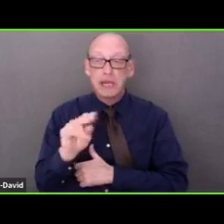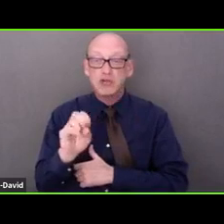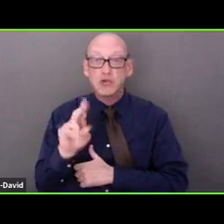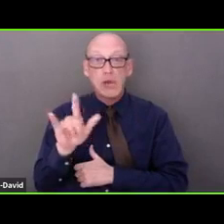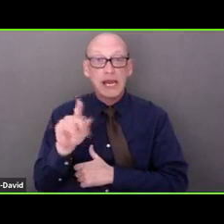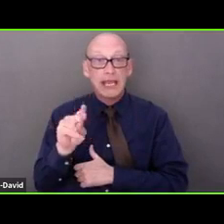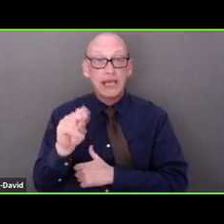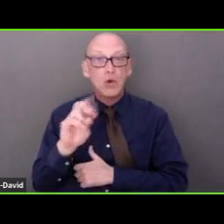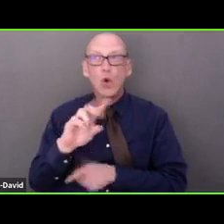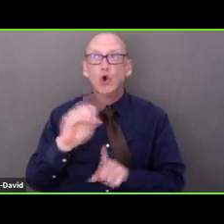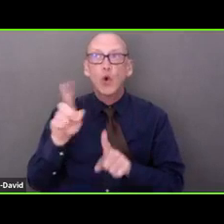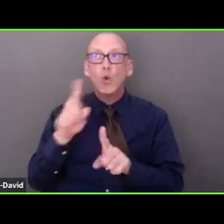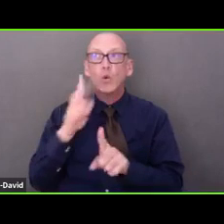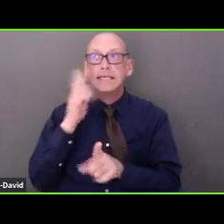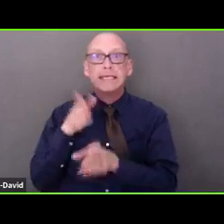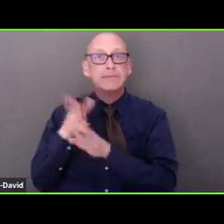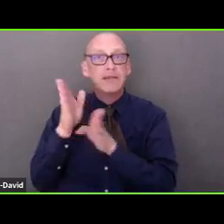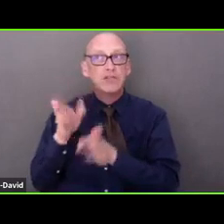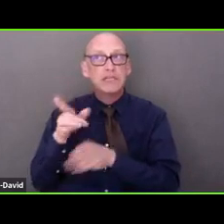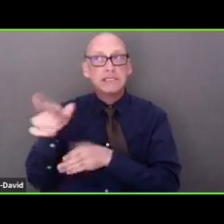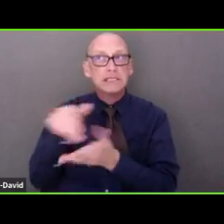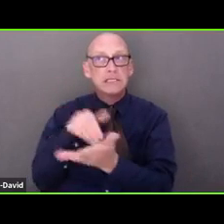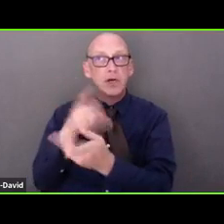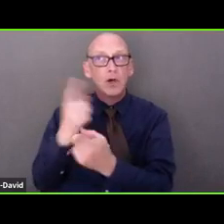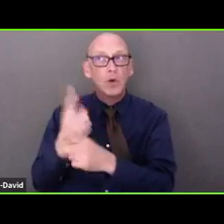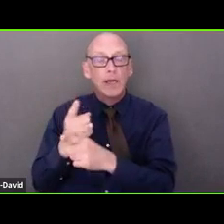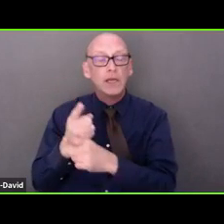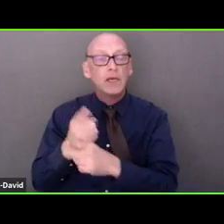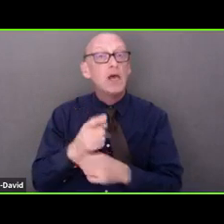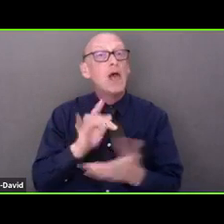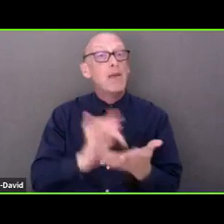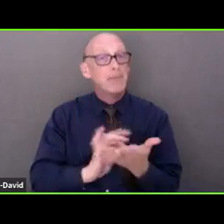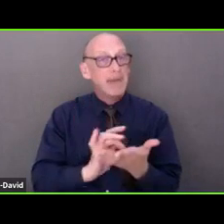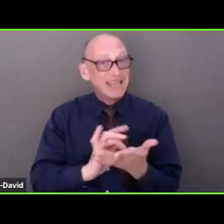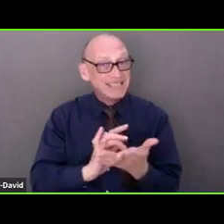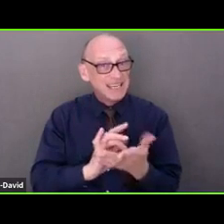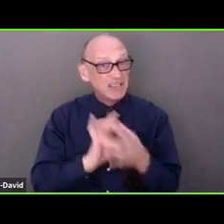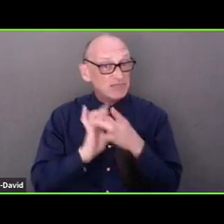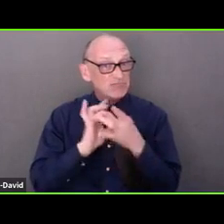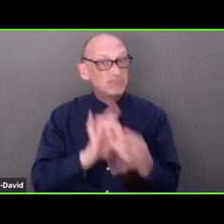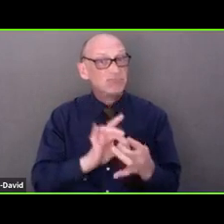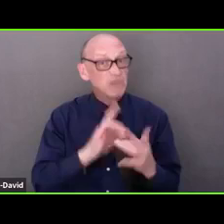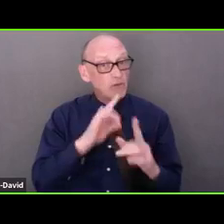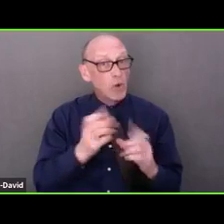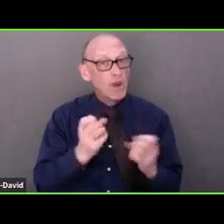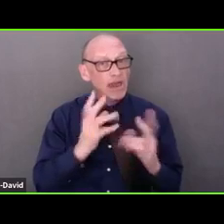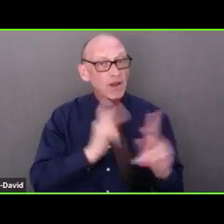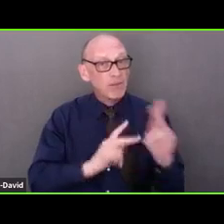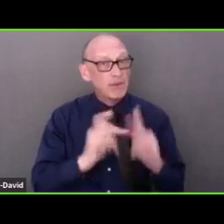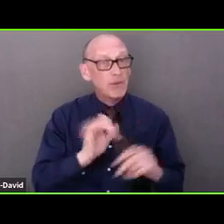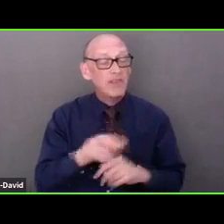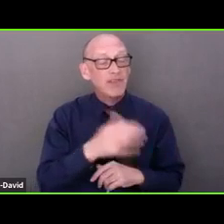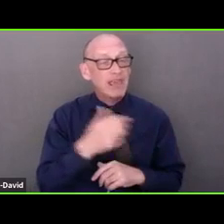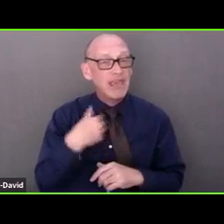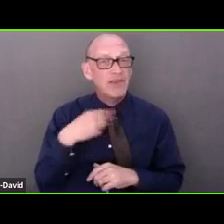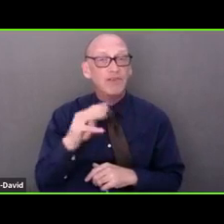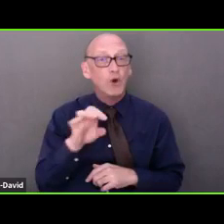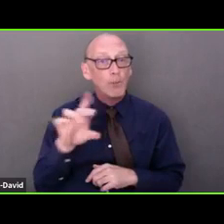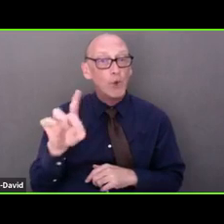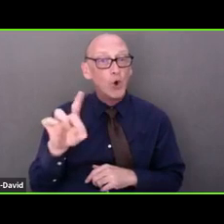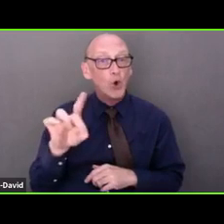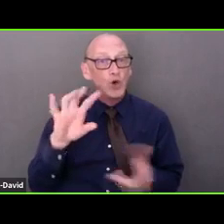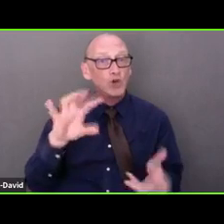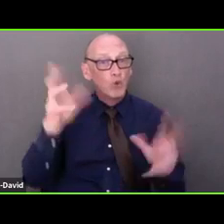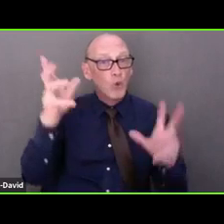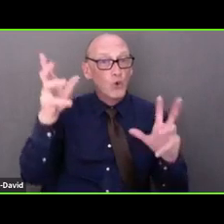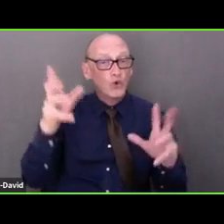So medication is indicated for a lot of people if they're suffering from really serious disorders, including depression, schizophrenia, or what